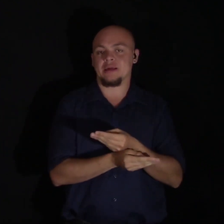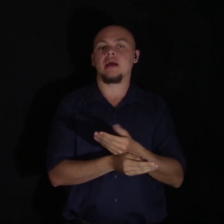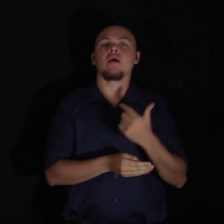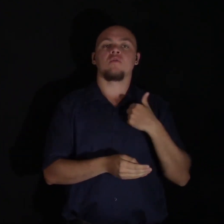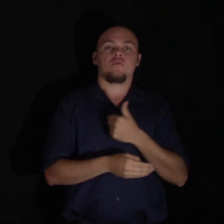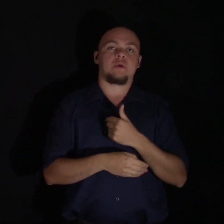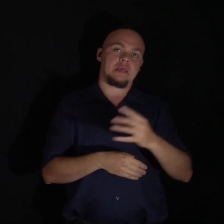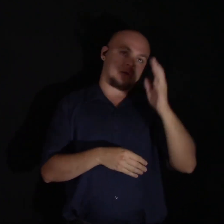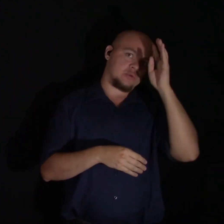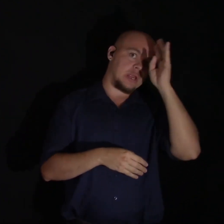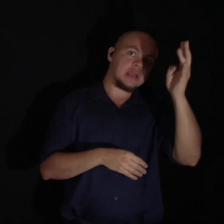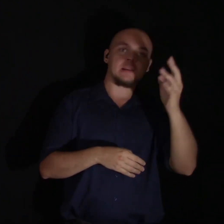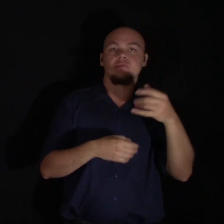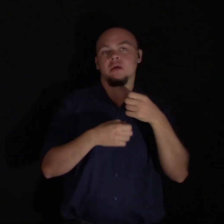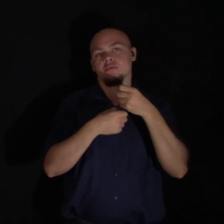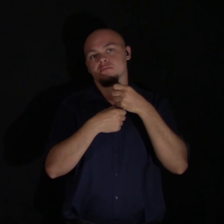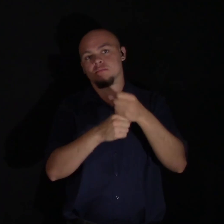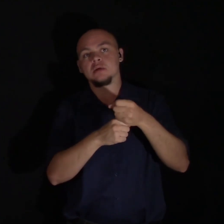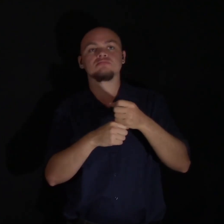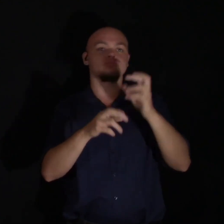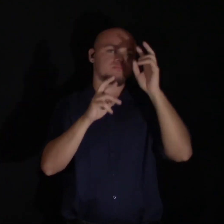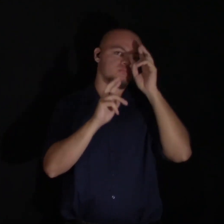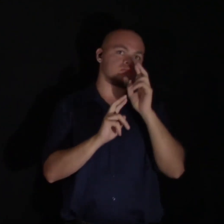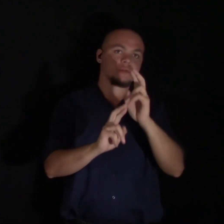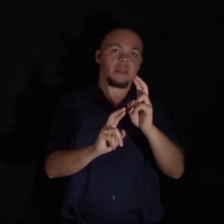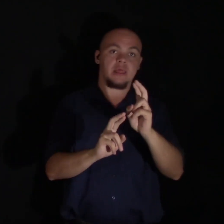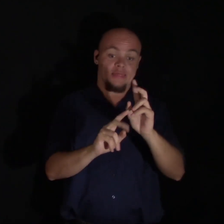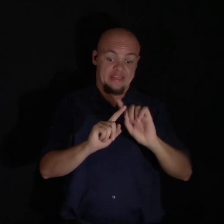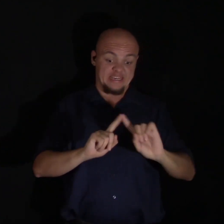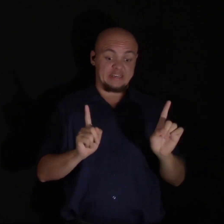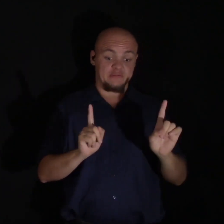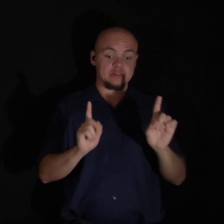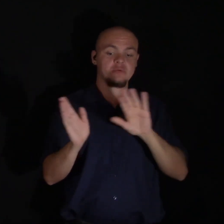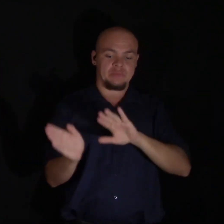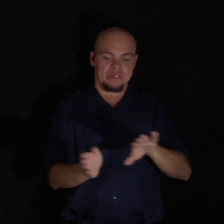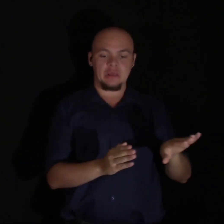we are respectful for one another, we can put down our differences, we can solve